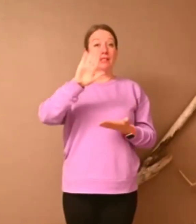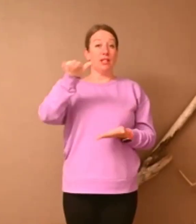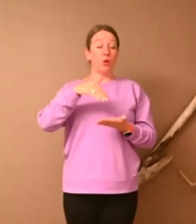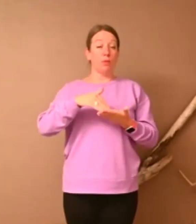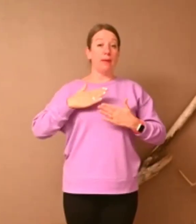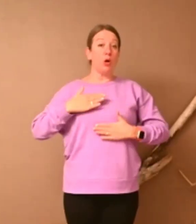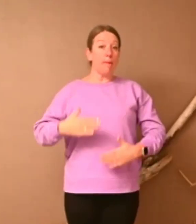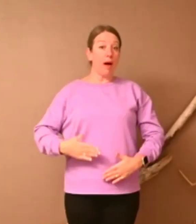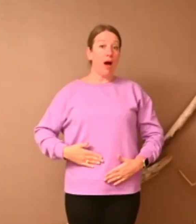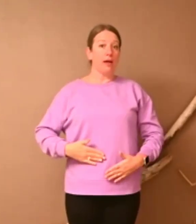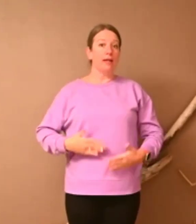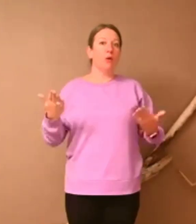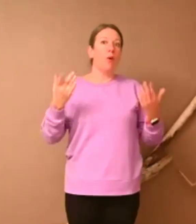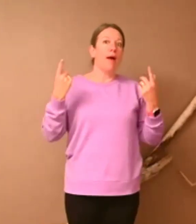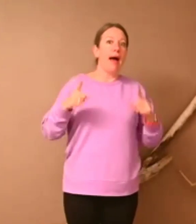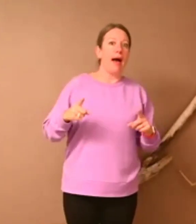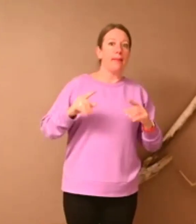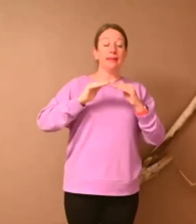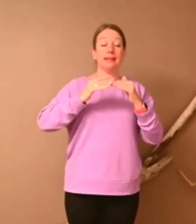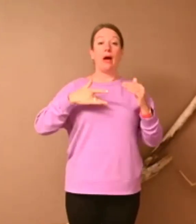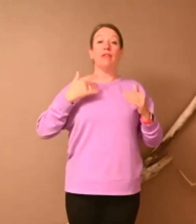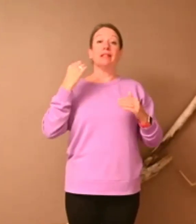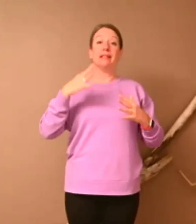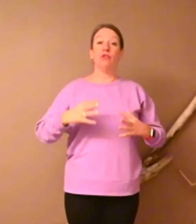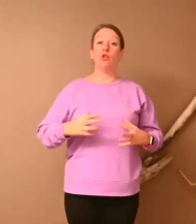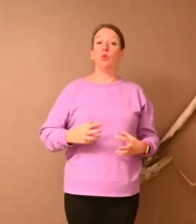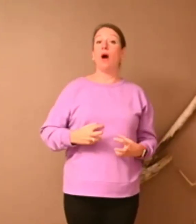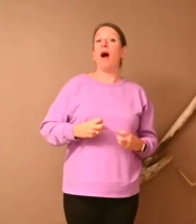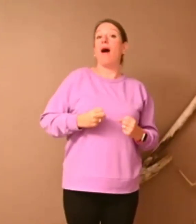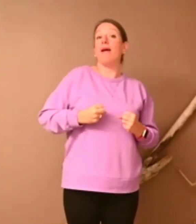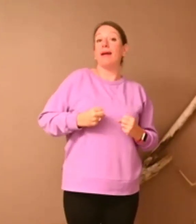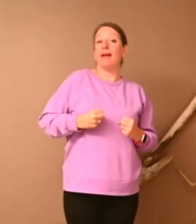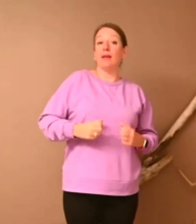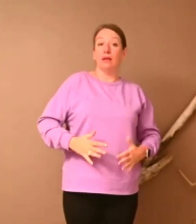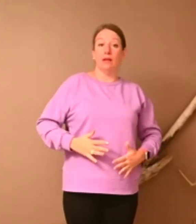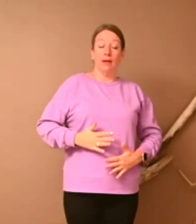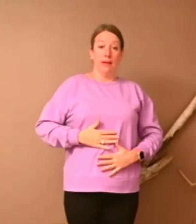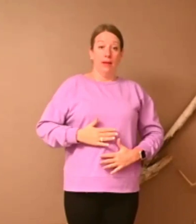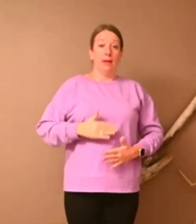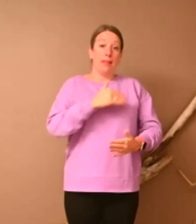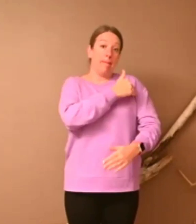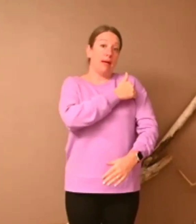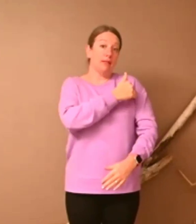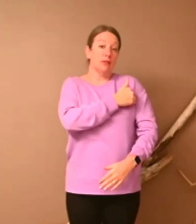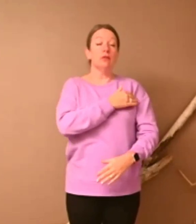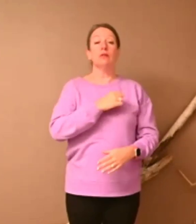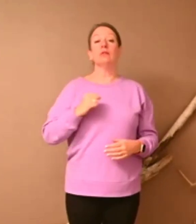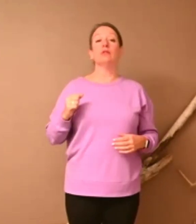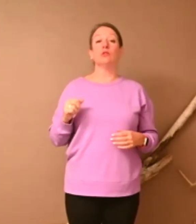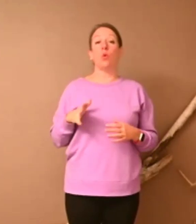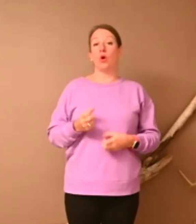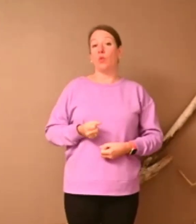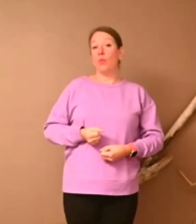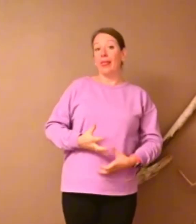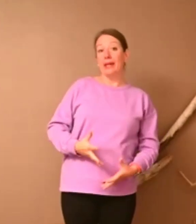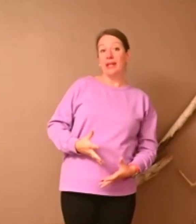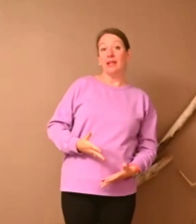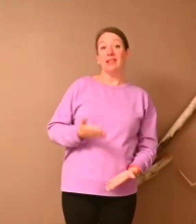alternating side to side. Maybe noticing your middle body and what happens and how it feels if you're engaging or hugging in